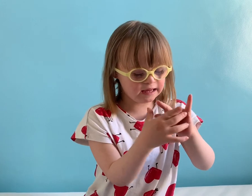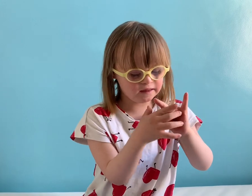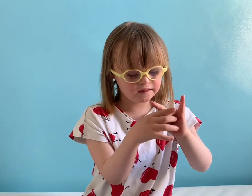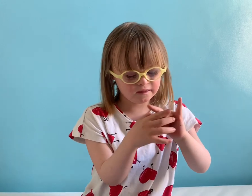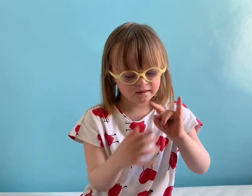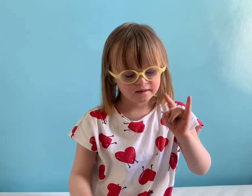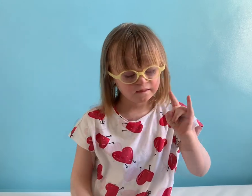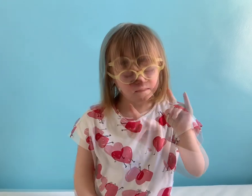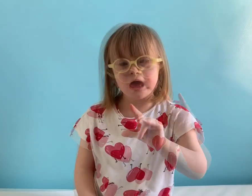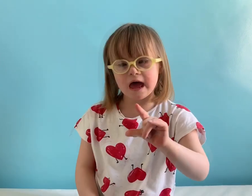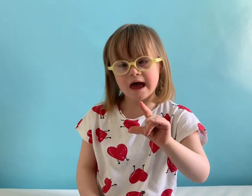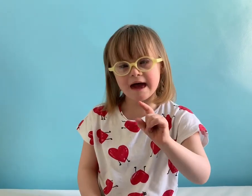Aeroplane.